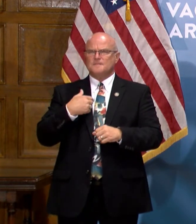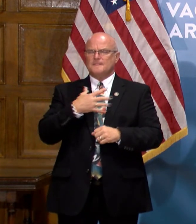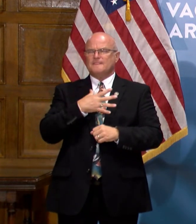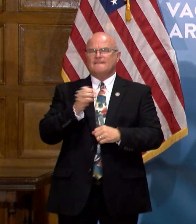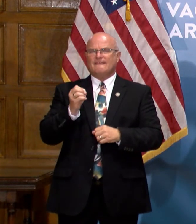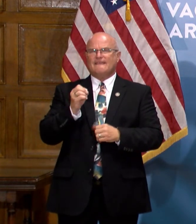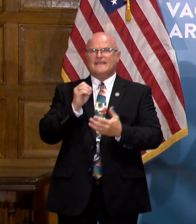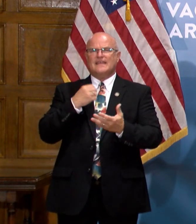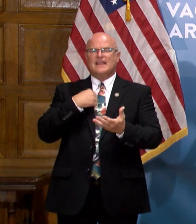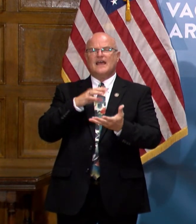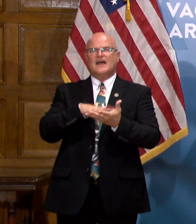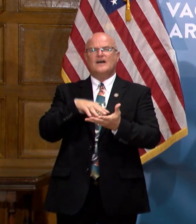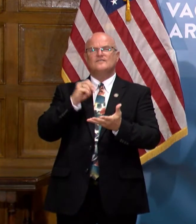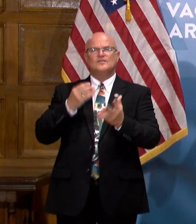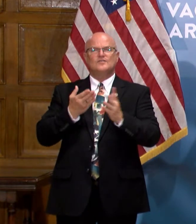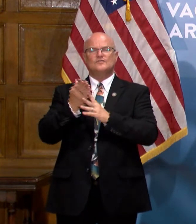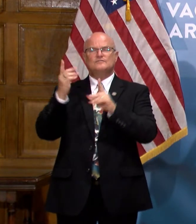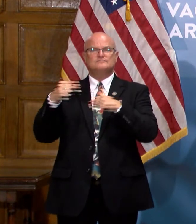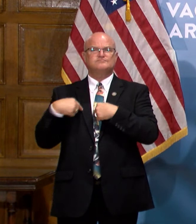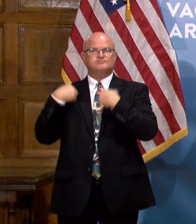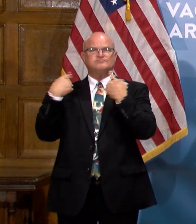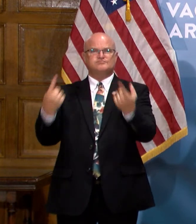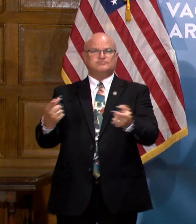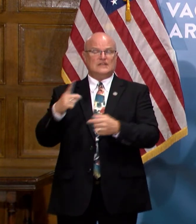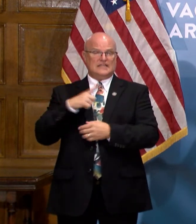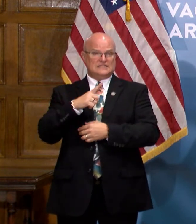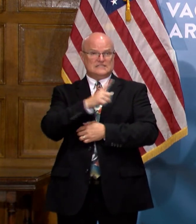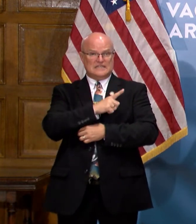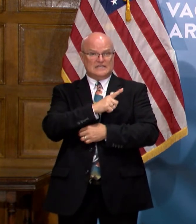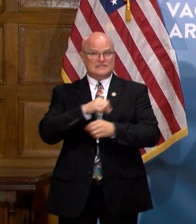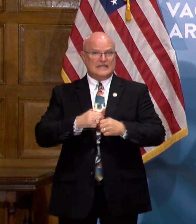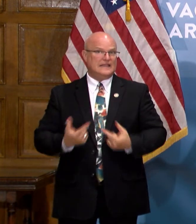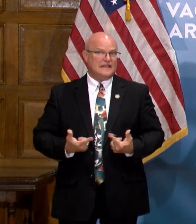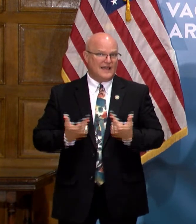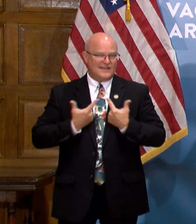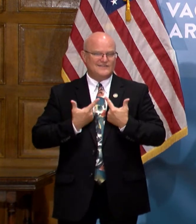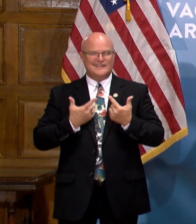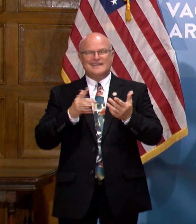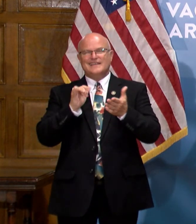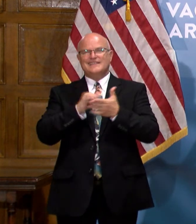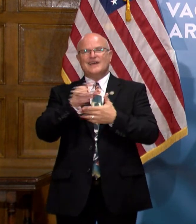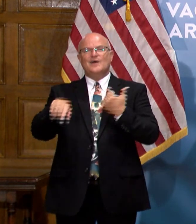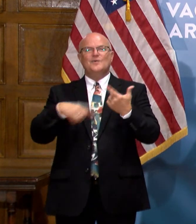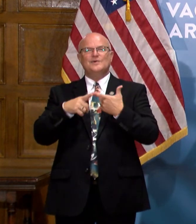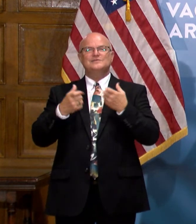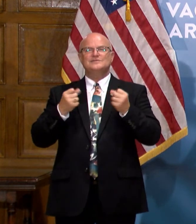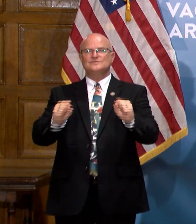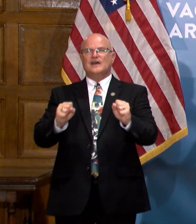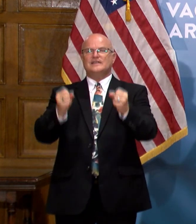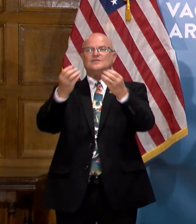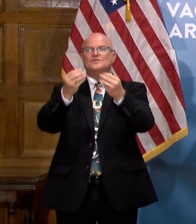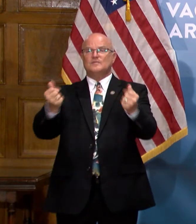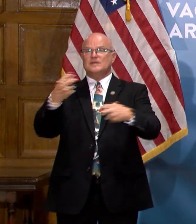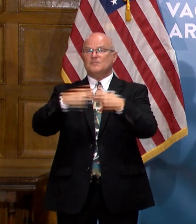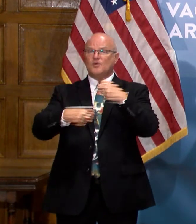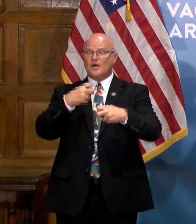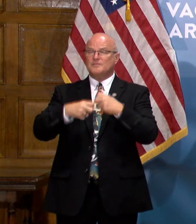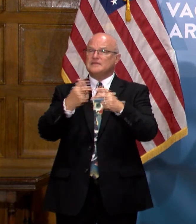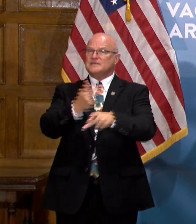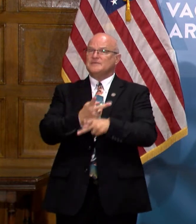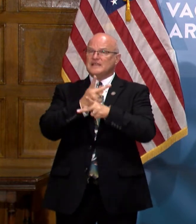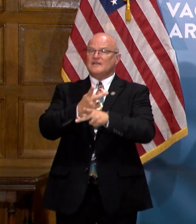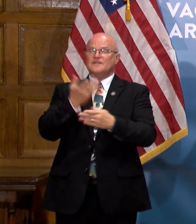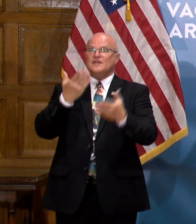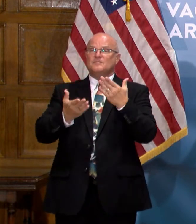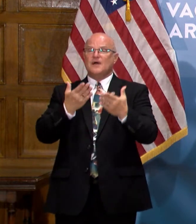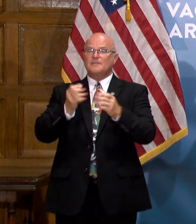and I've learned through the course of legislation in life that whenever you try to remedy a problem, you got to be careful